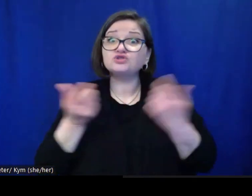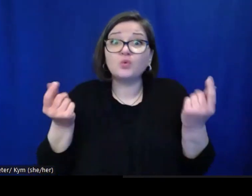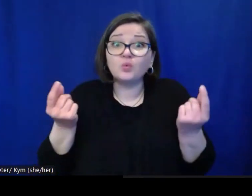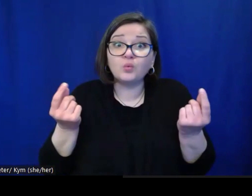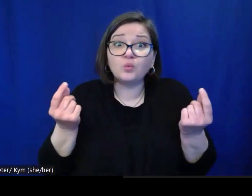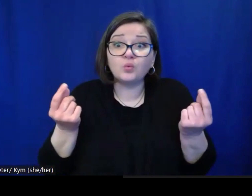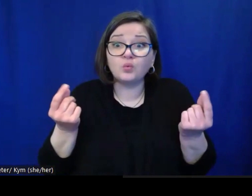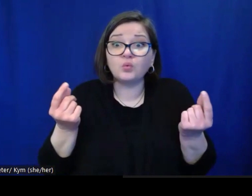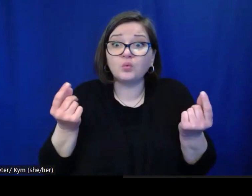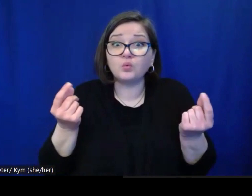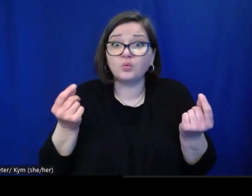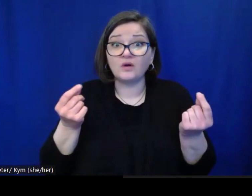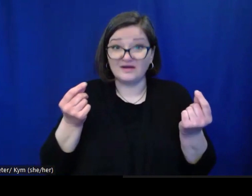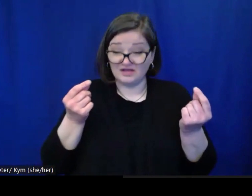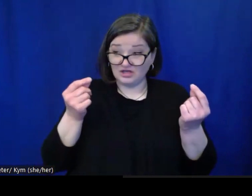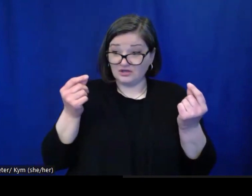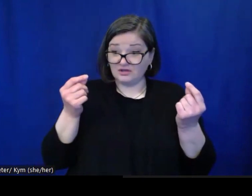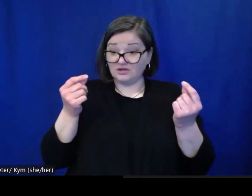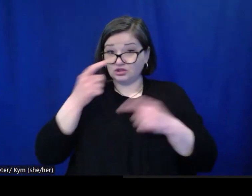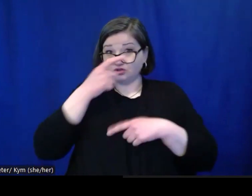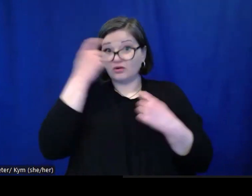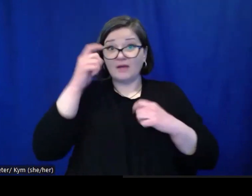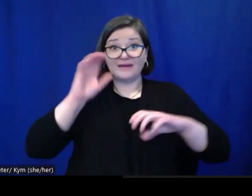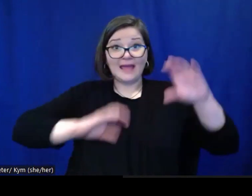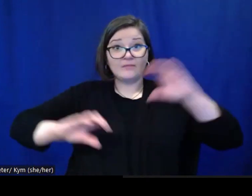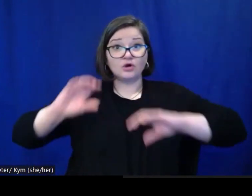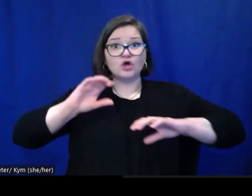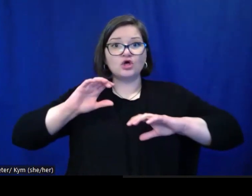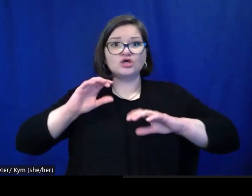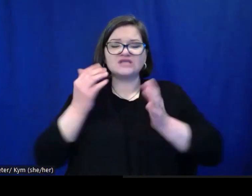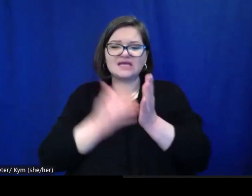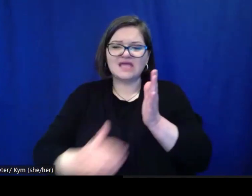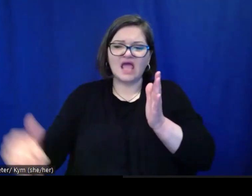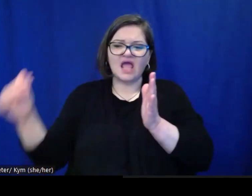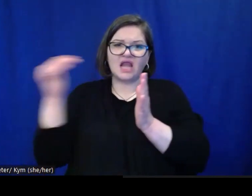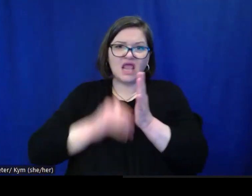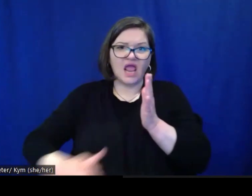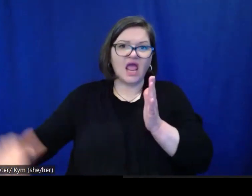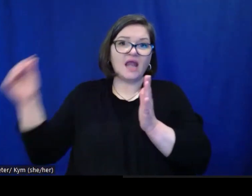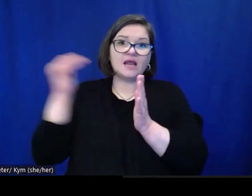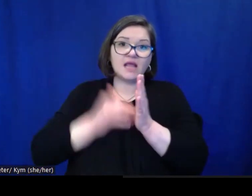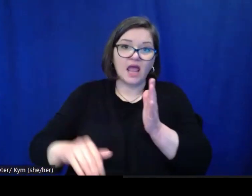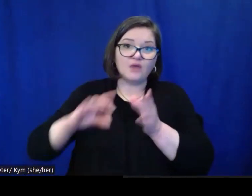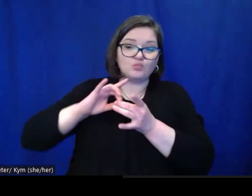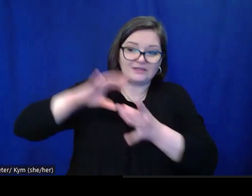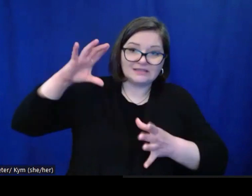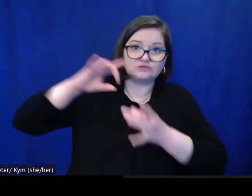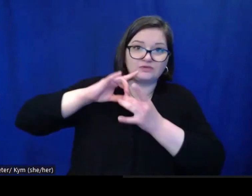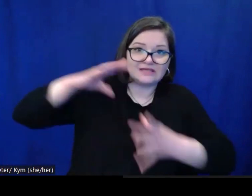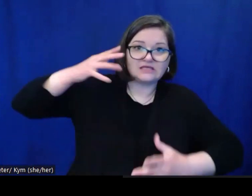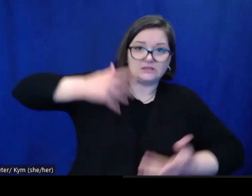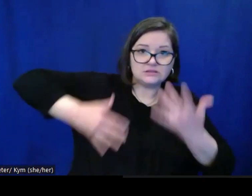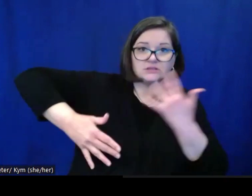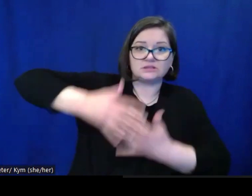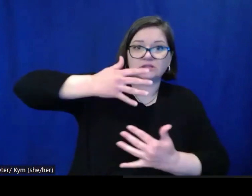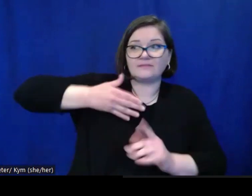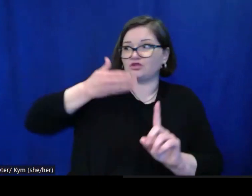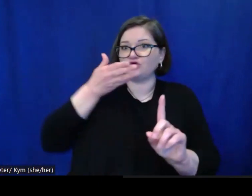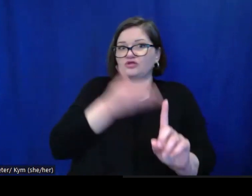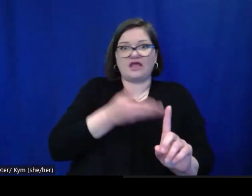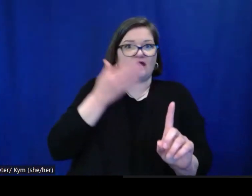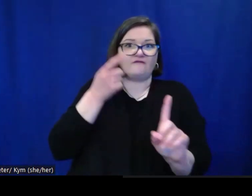re-pushing those chemicals, those trauma chemicals that are existing also because of the PTSD, hand in